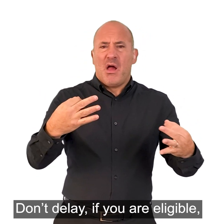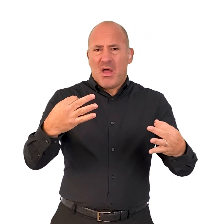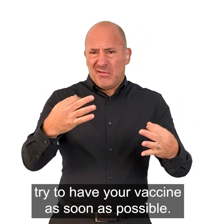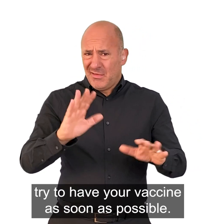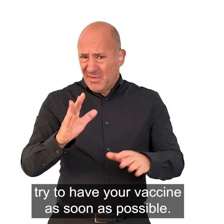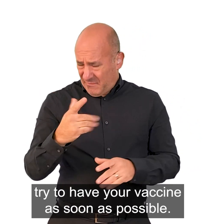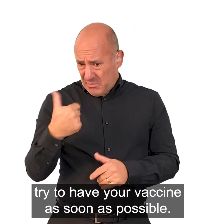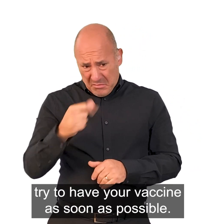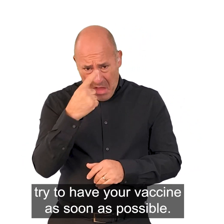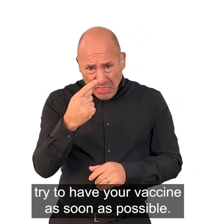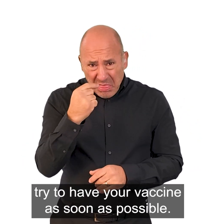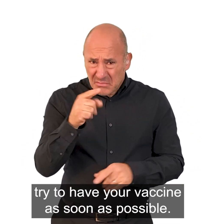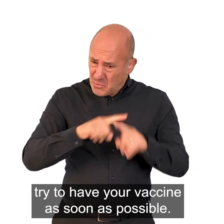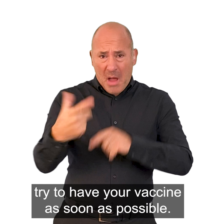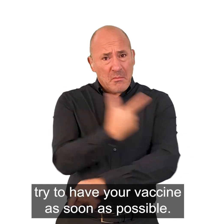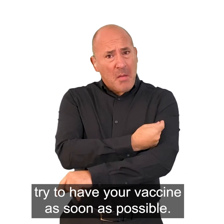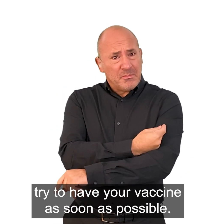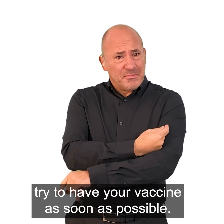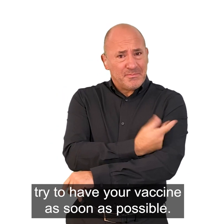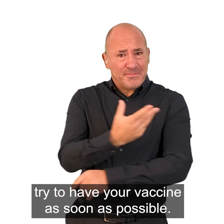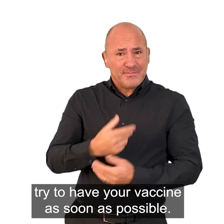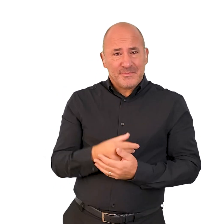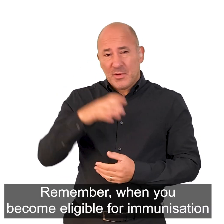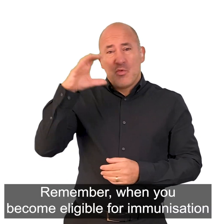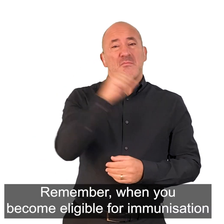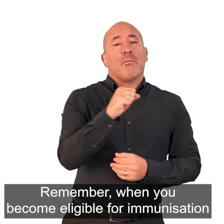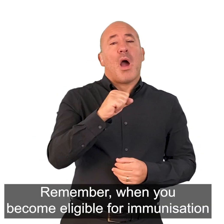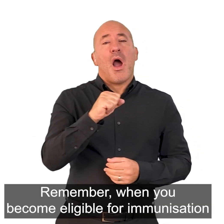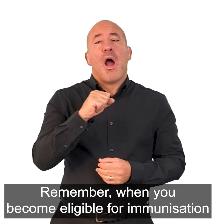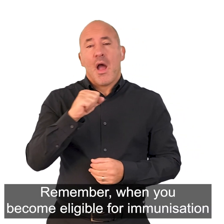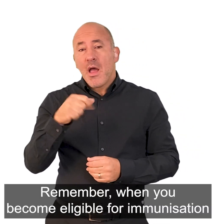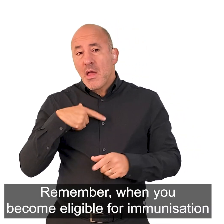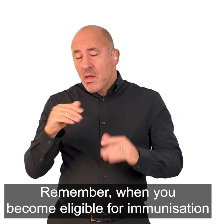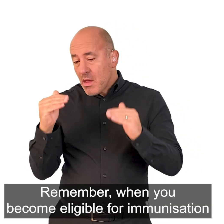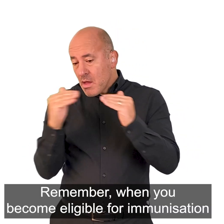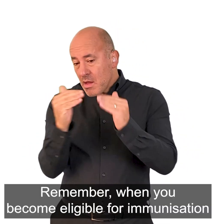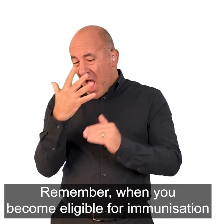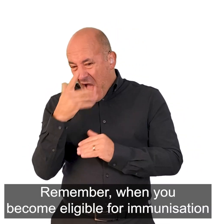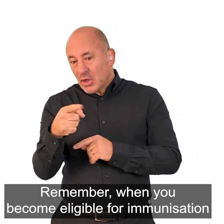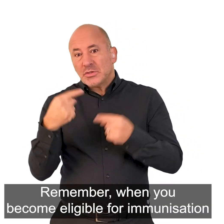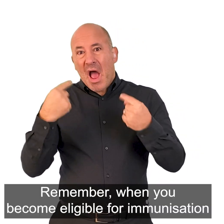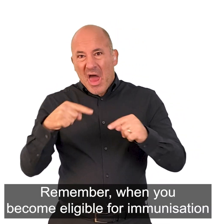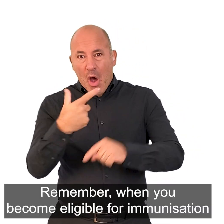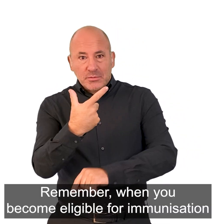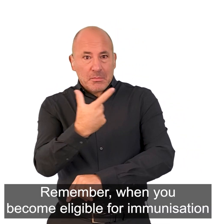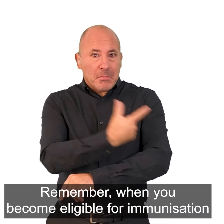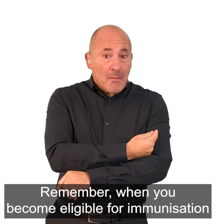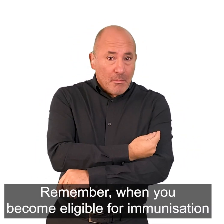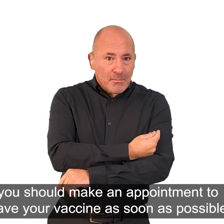Try to have your vaccine as soon as possible. Remember, when you become eligible for immunisation, you should